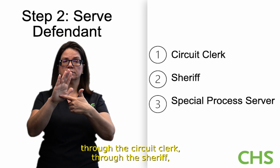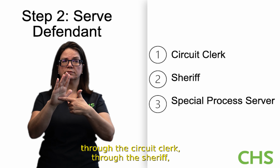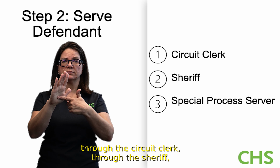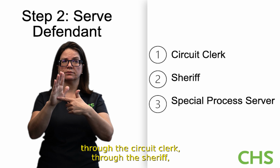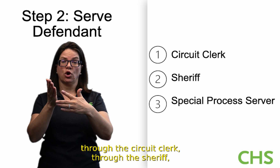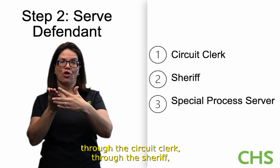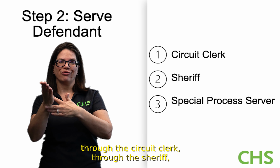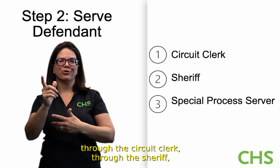through the sheriff,